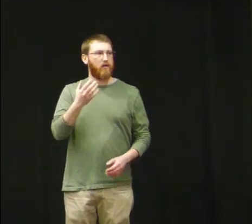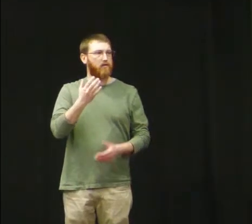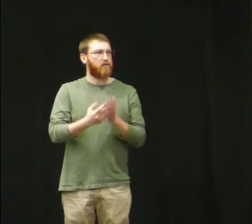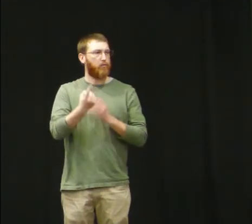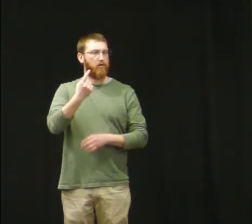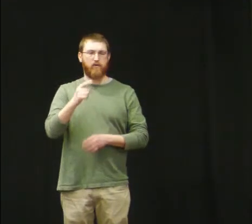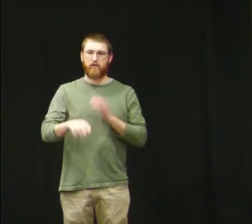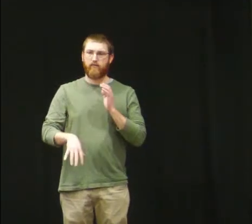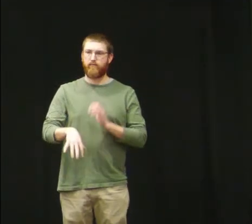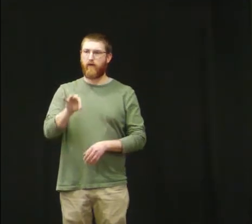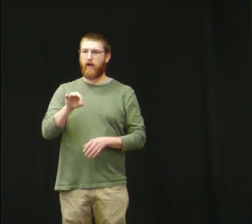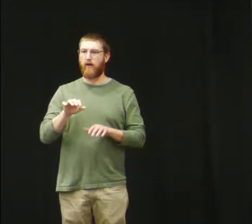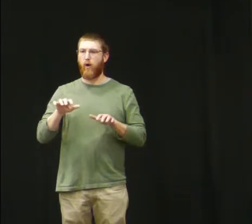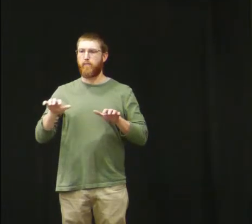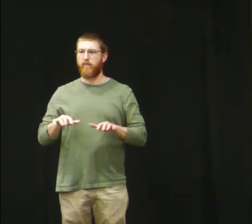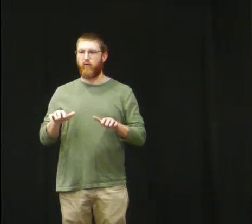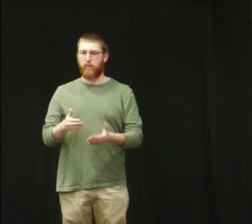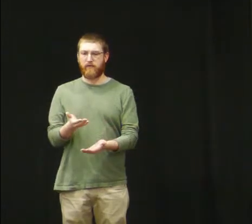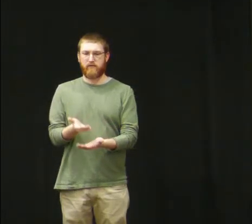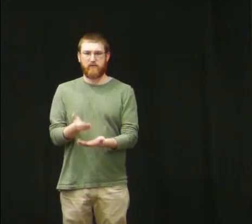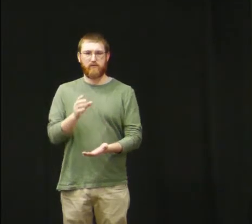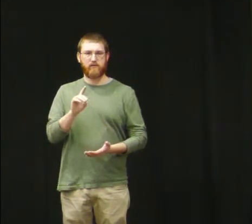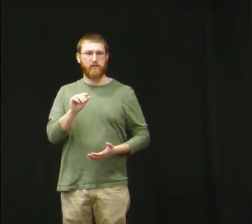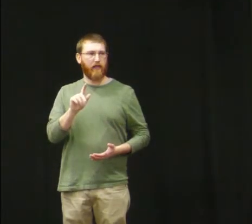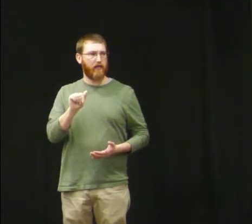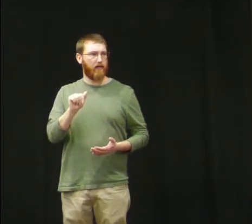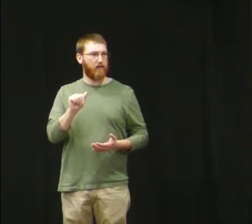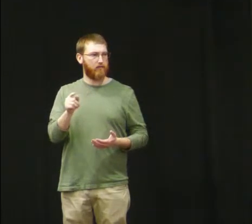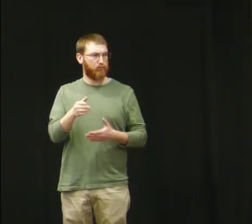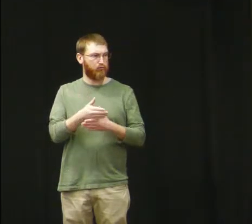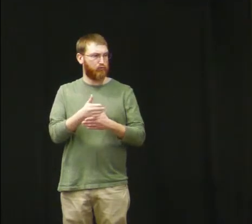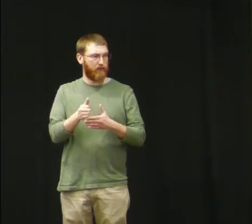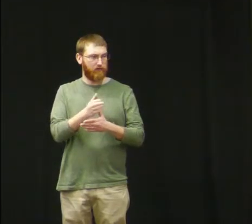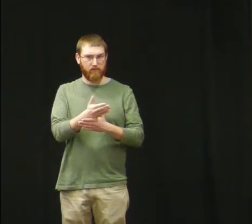data wise in Jimmy's IEP?